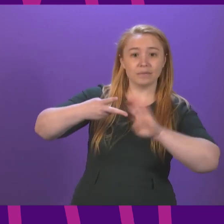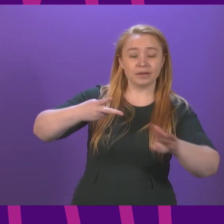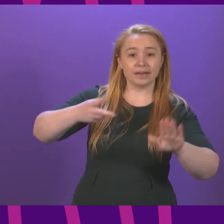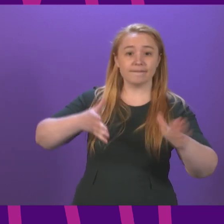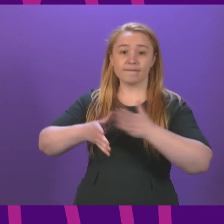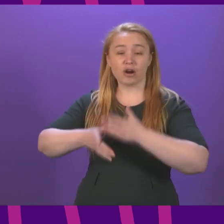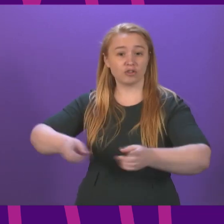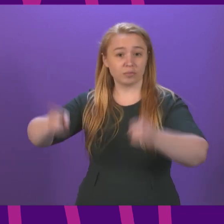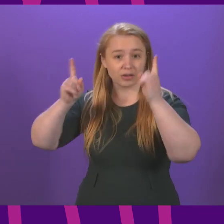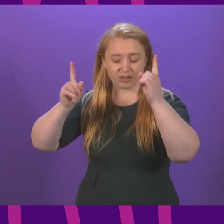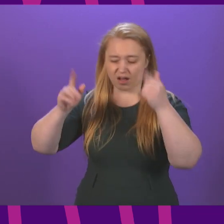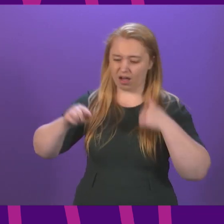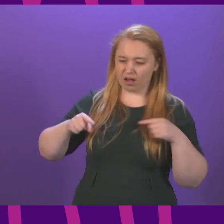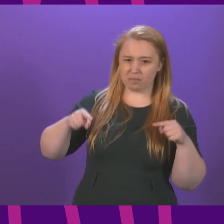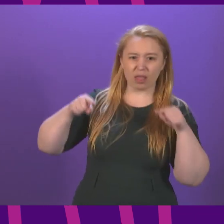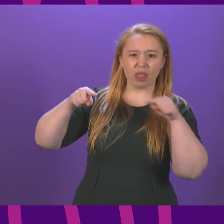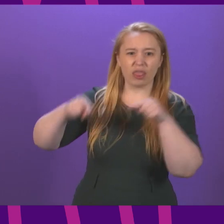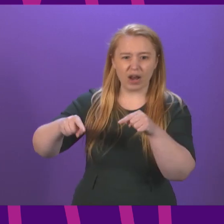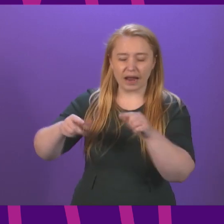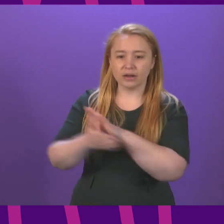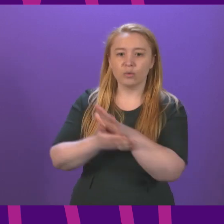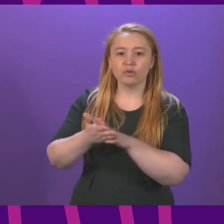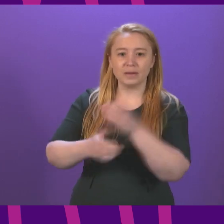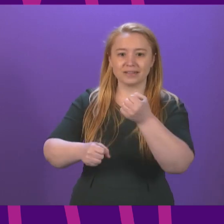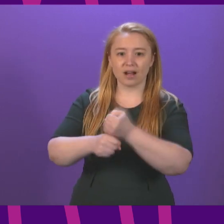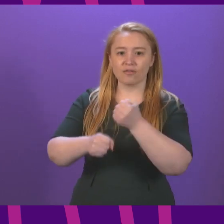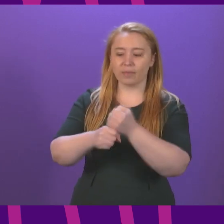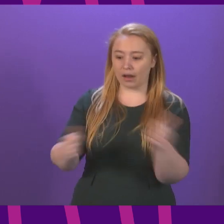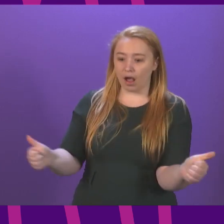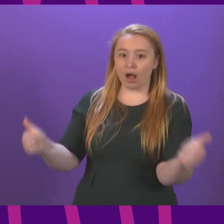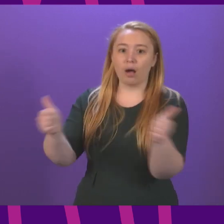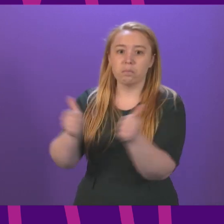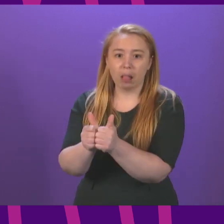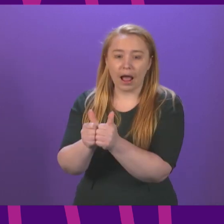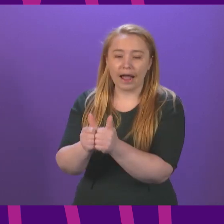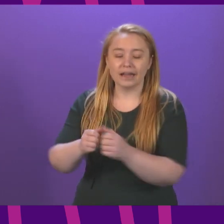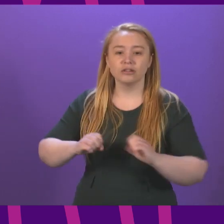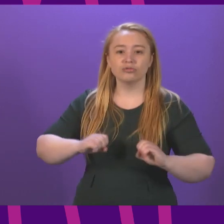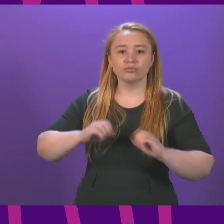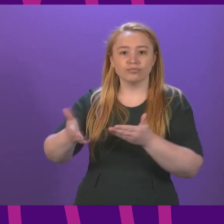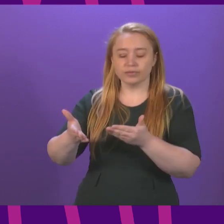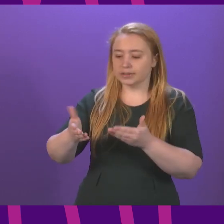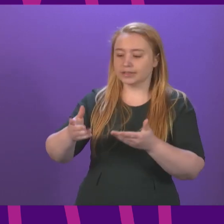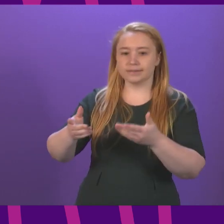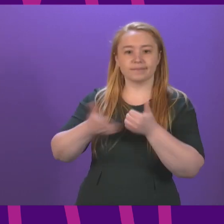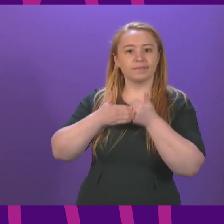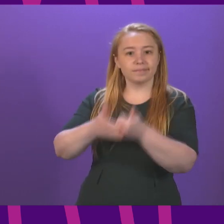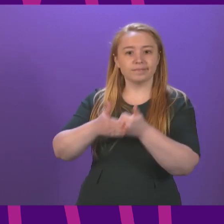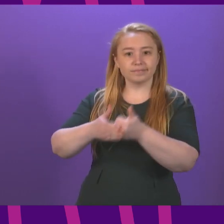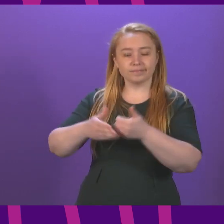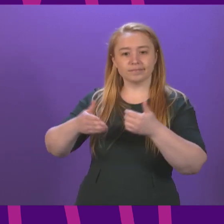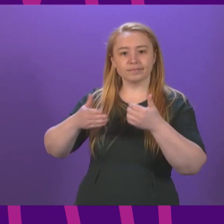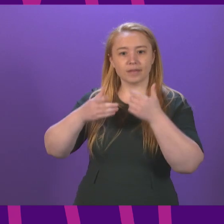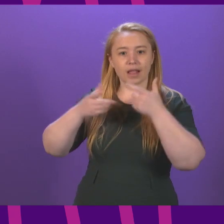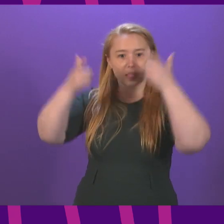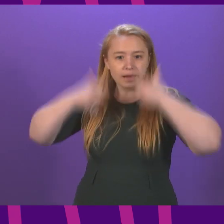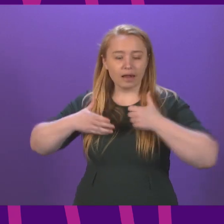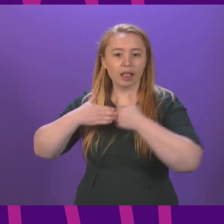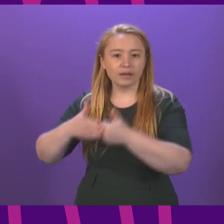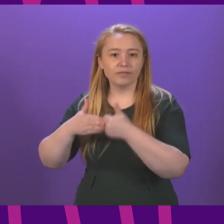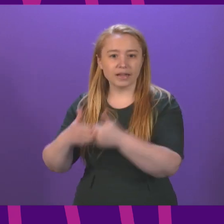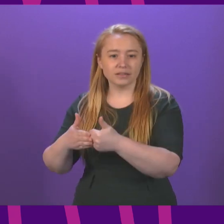before the Government complies with the will of this Parliament to release the legal advice it voted for months ago. Those who worked